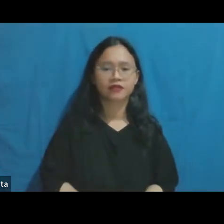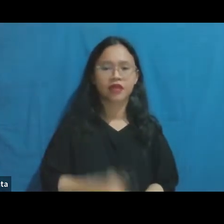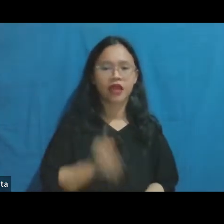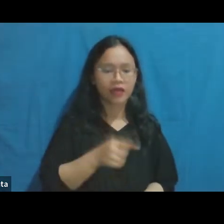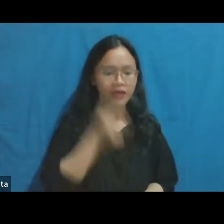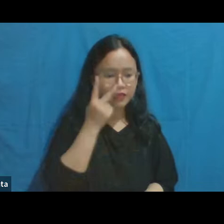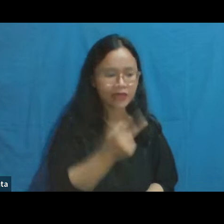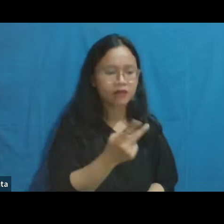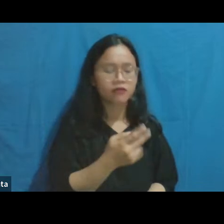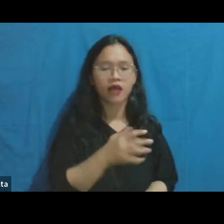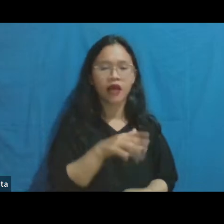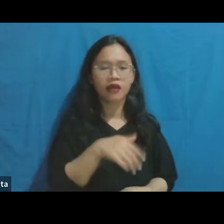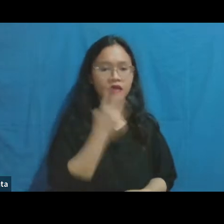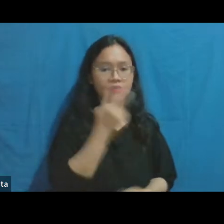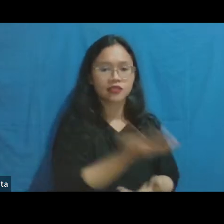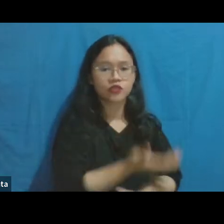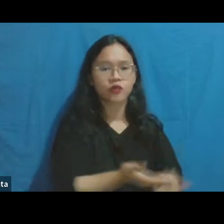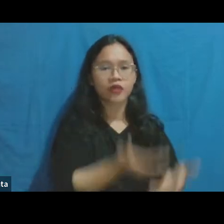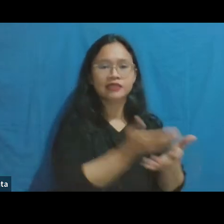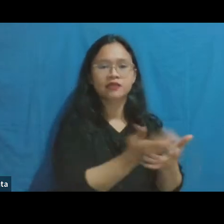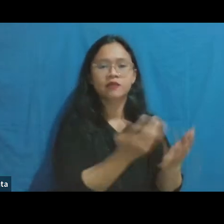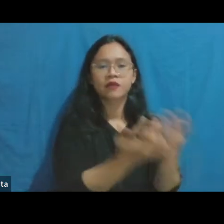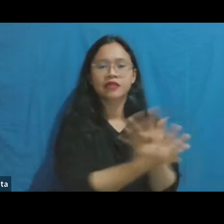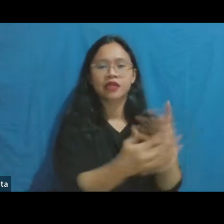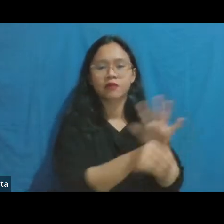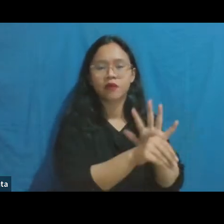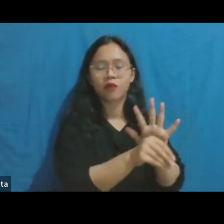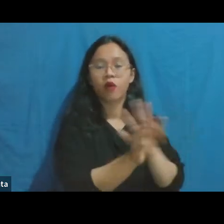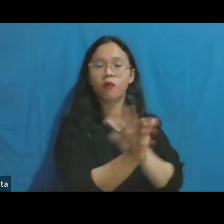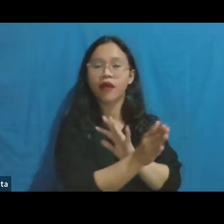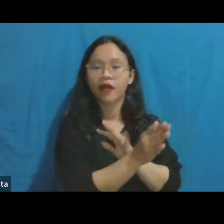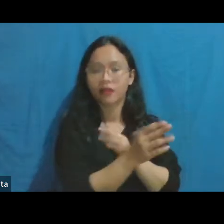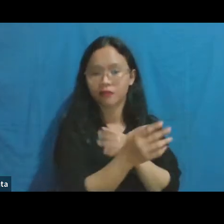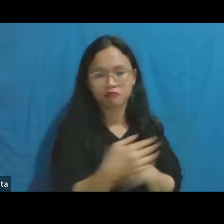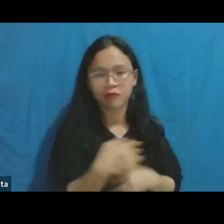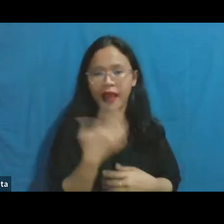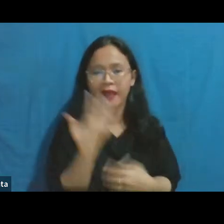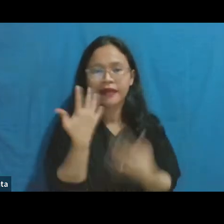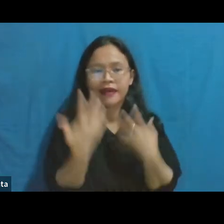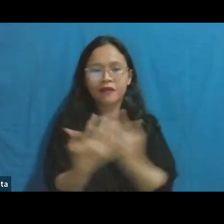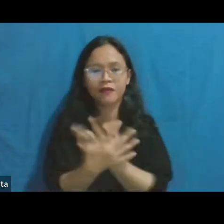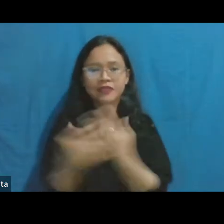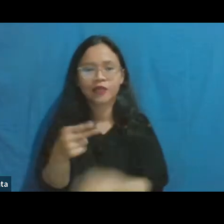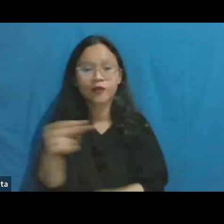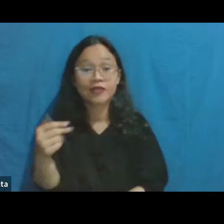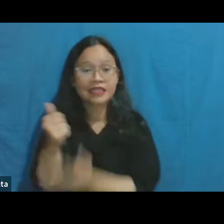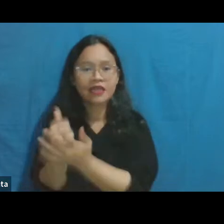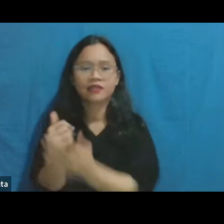how is Papua perceived as an abandoned nation?